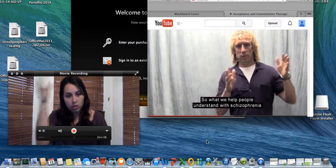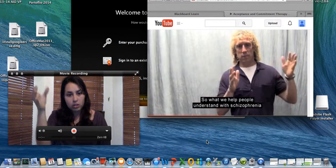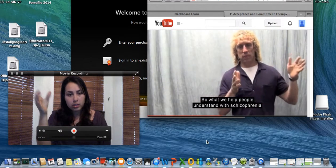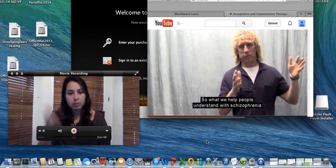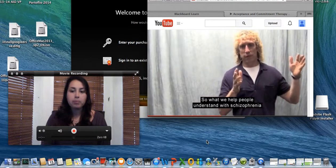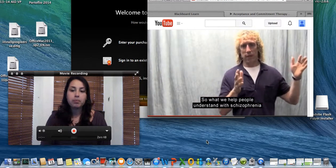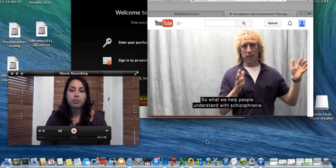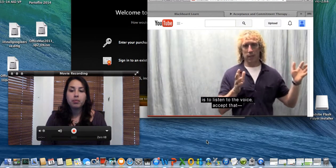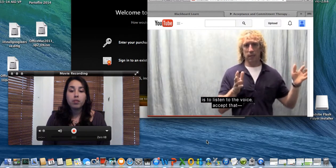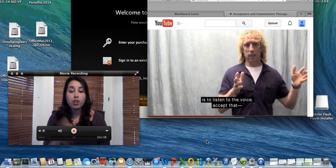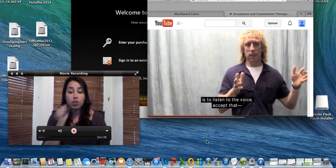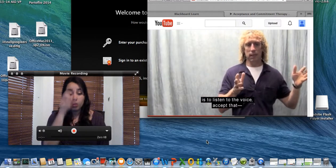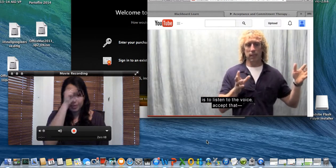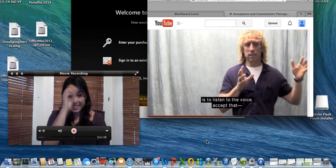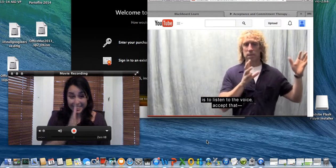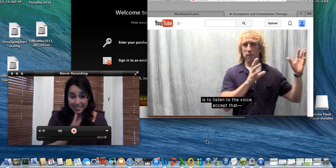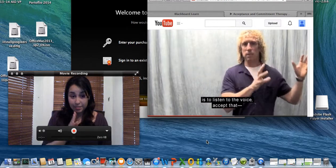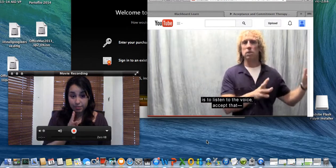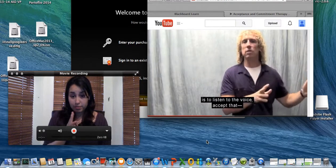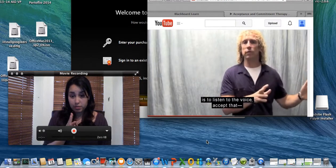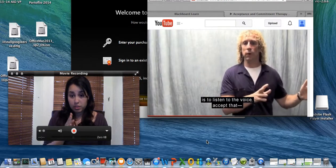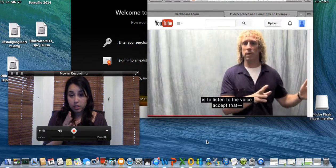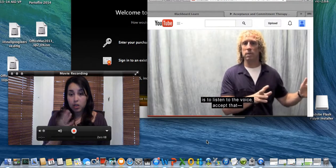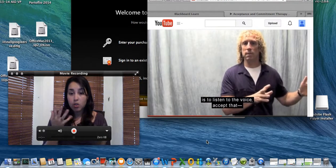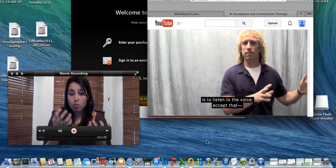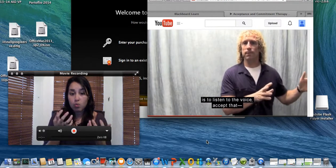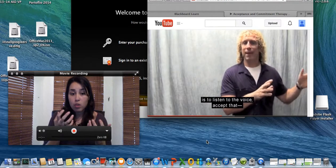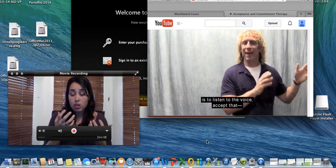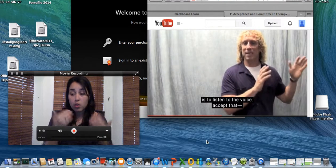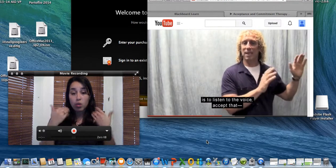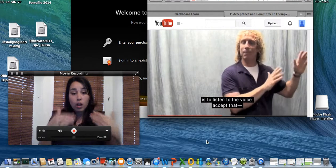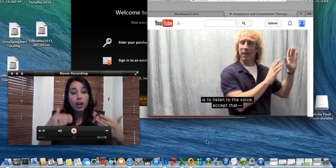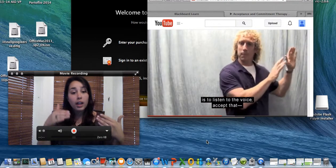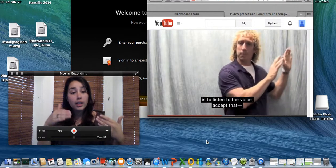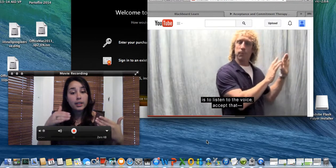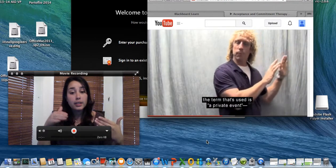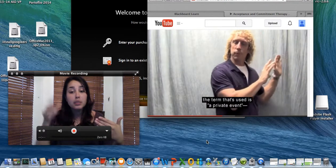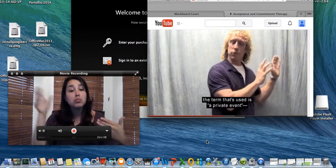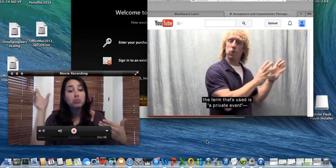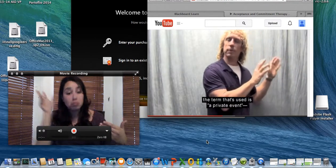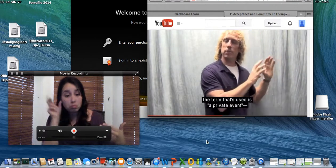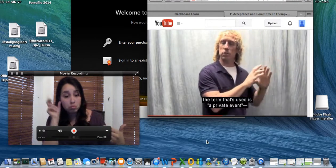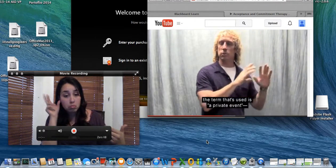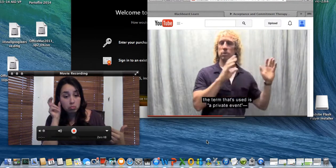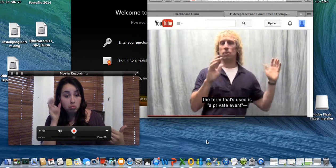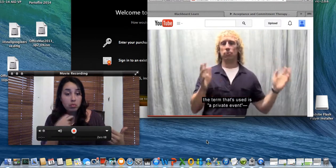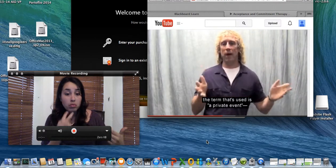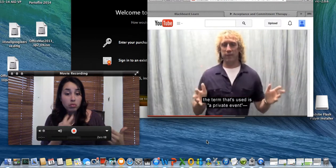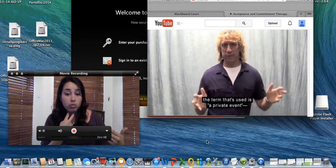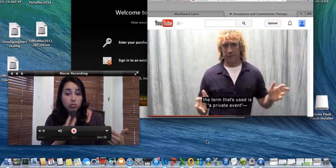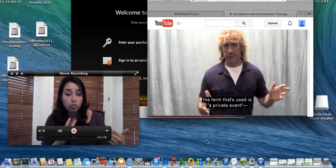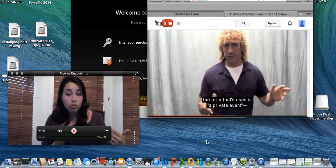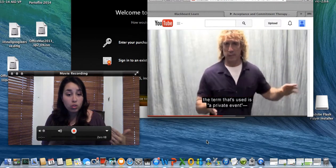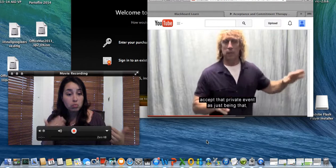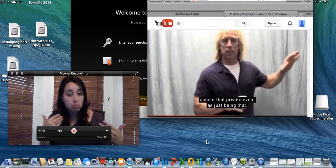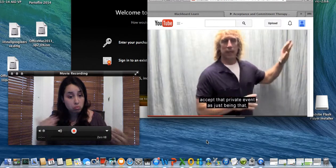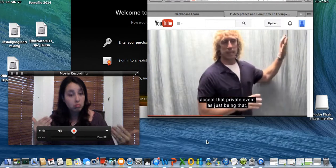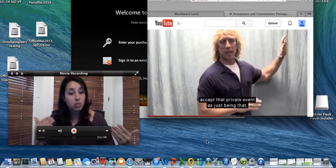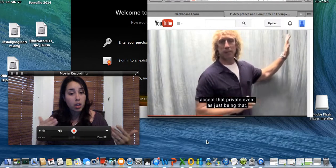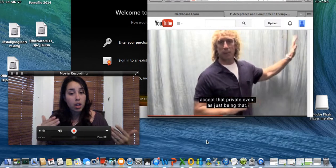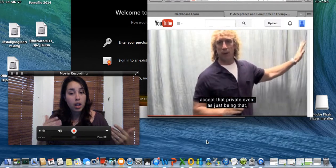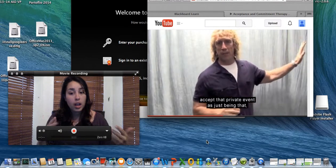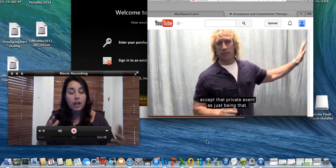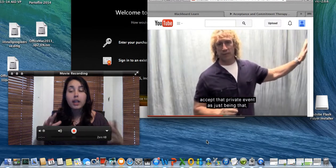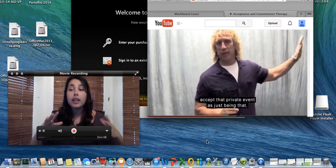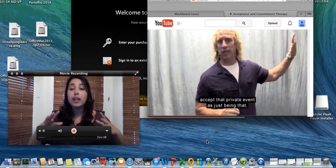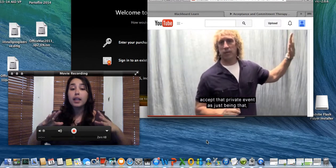with schizophrenia is to listen to the voice, accept that the term that's used is a private event.